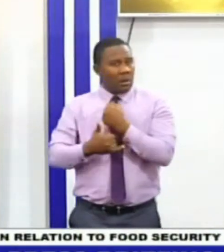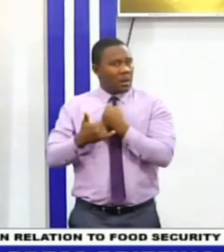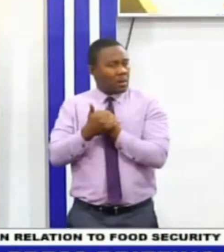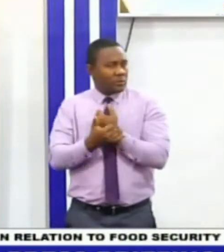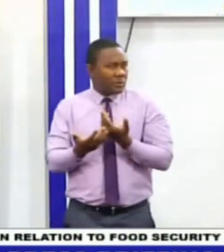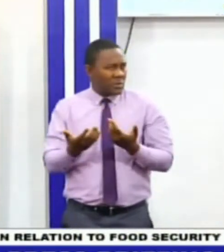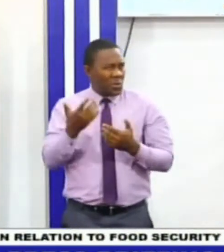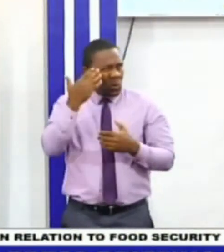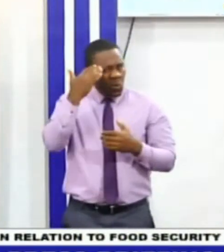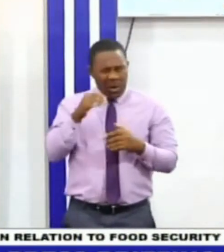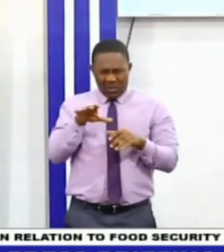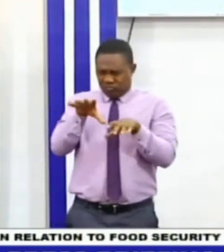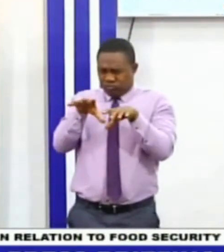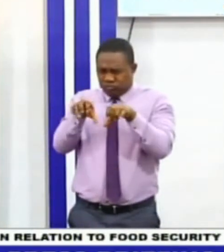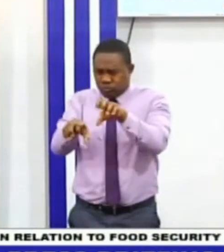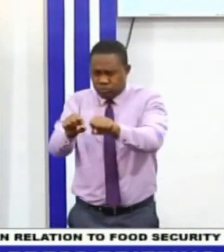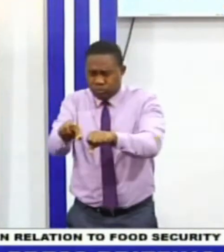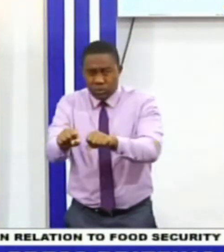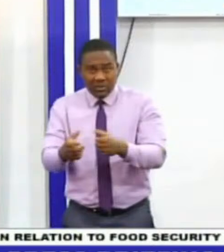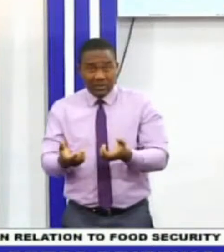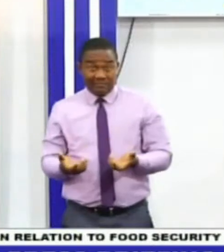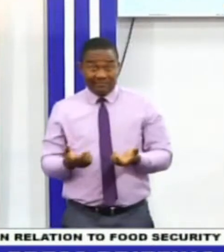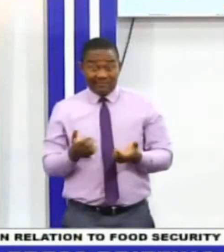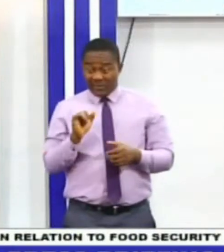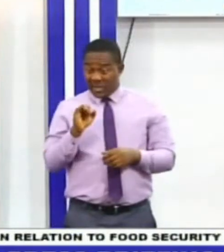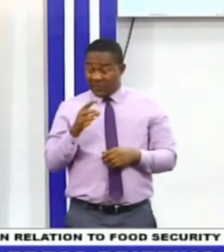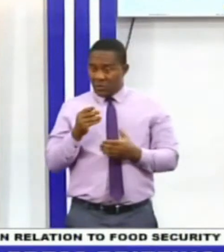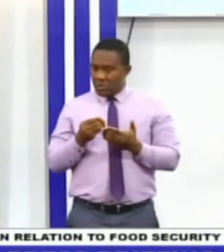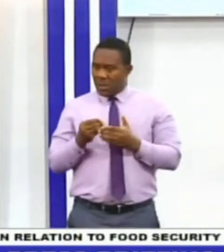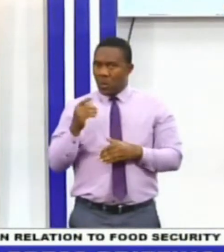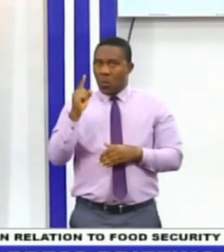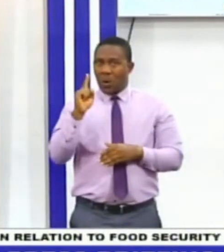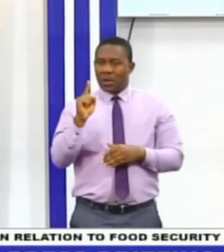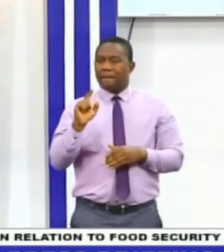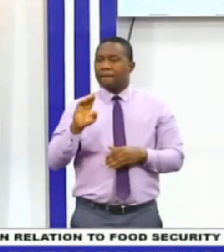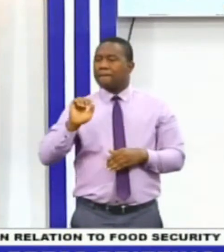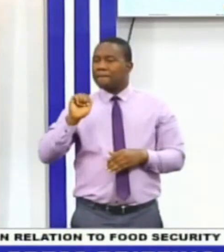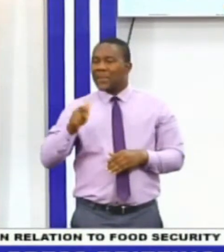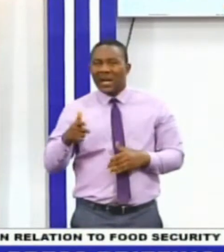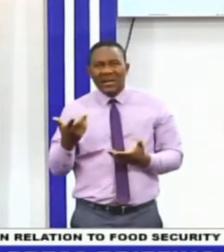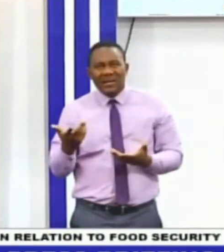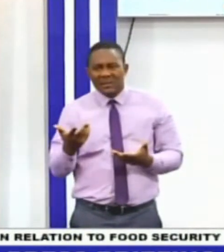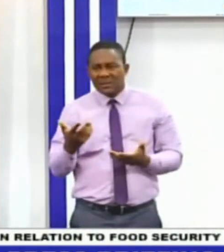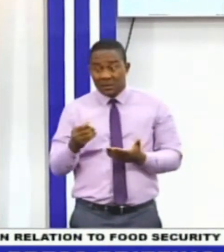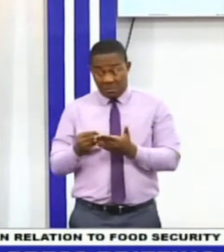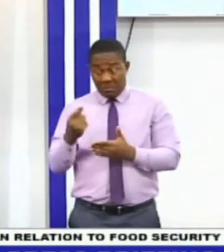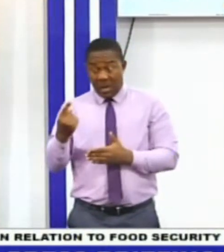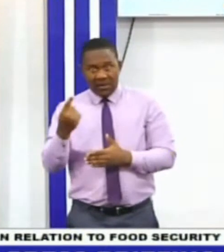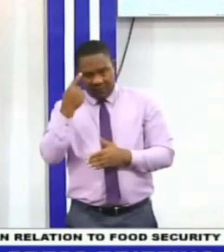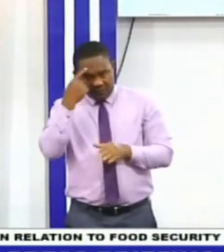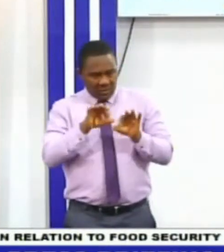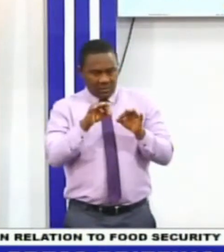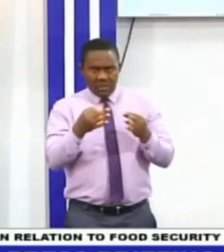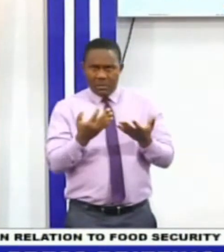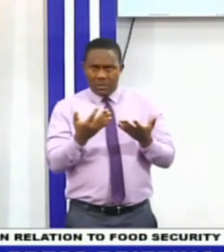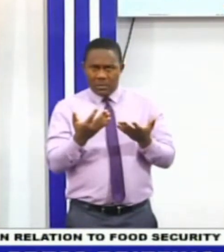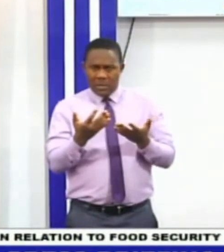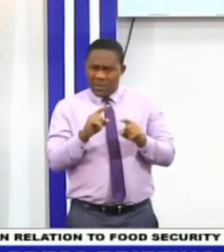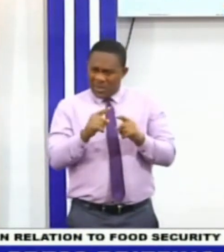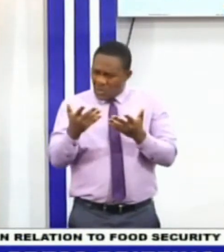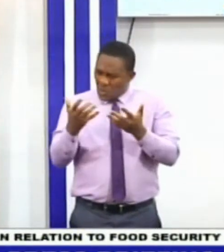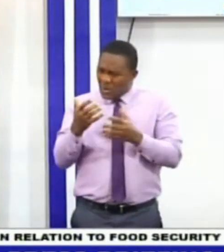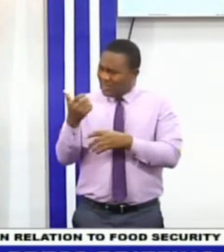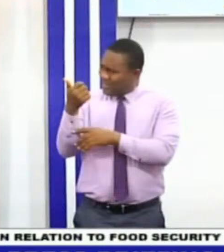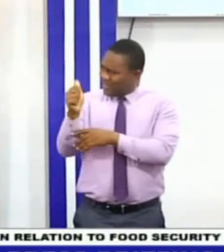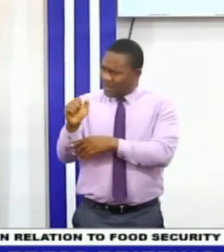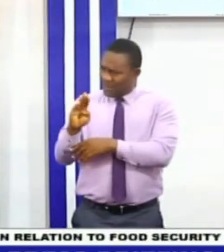na ade bia bag mi na nkade bia woto no wo so wonkwa woto edu esa onipa kro na oton no so wo se de